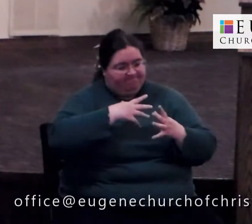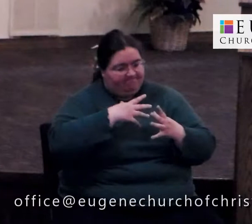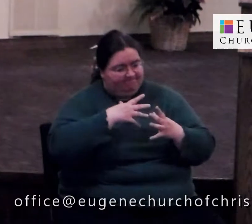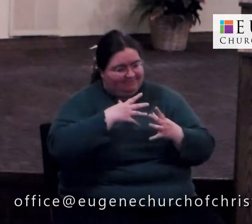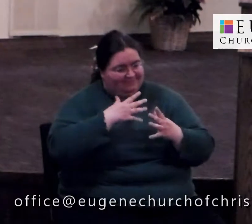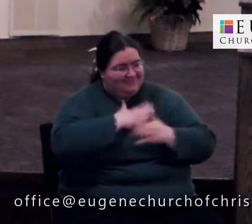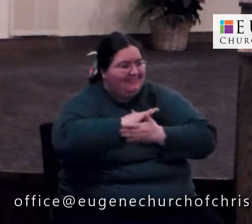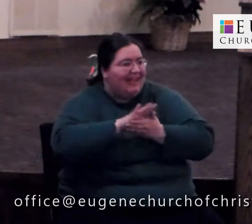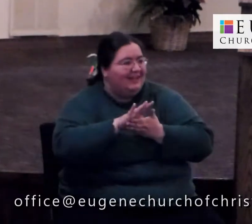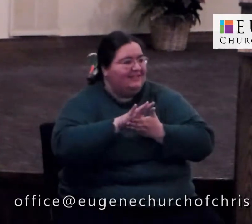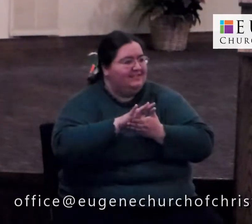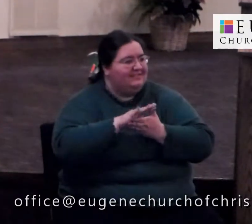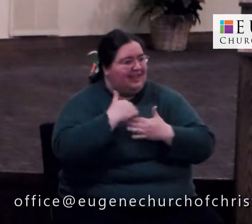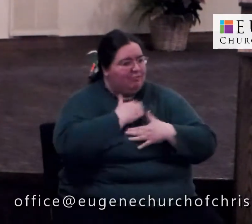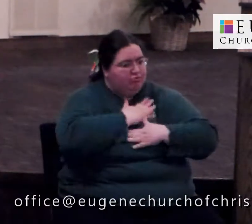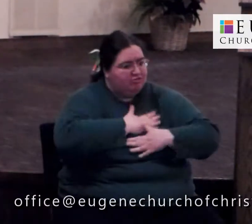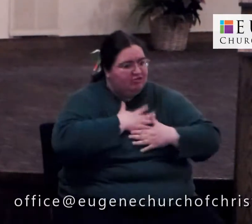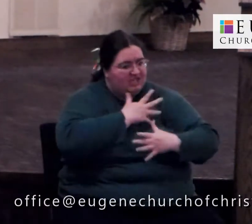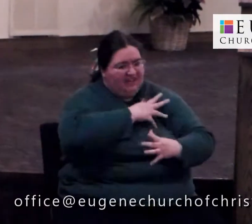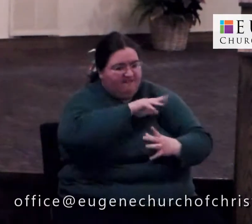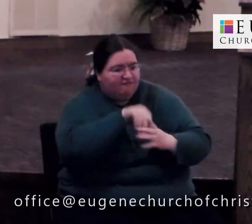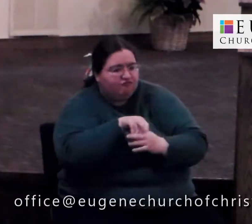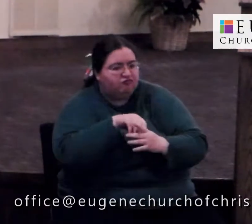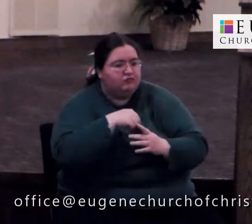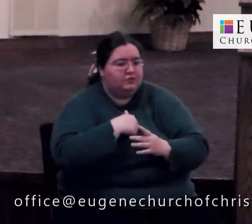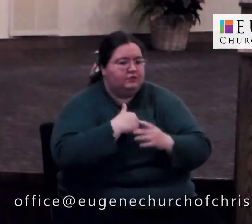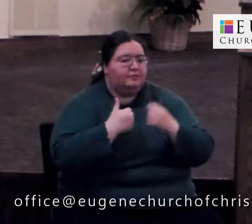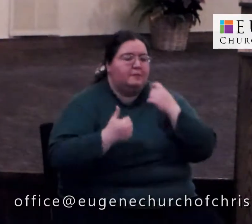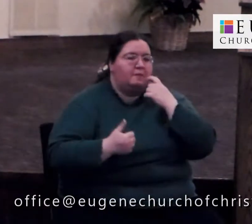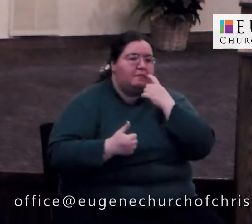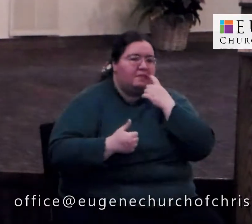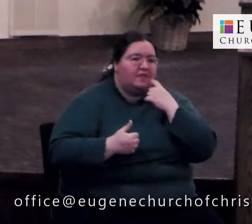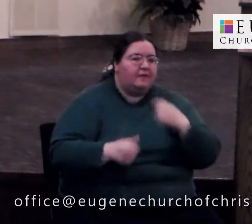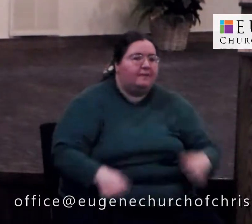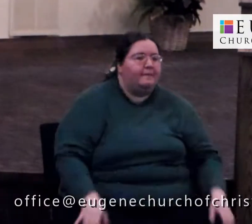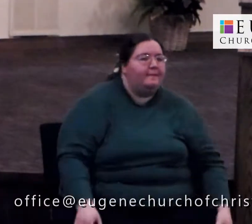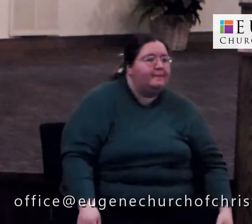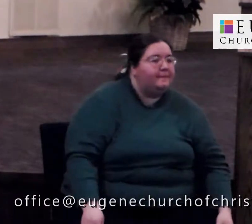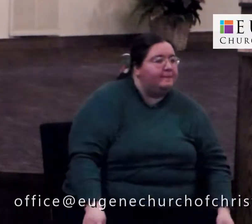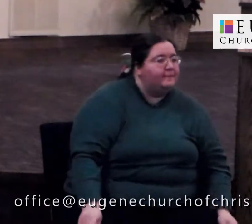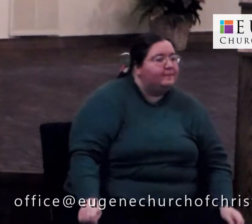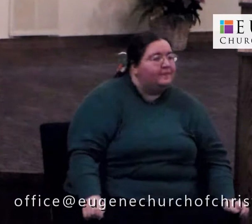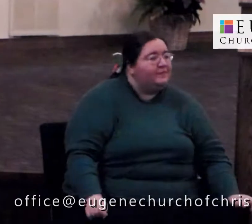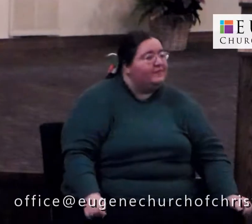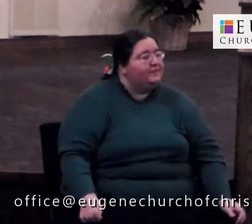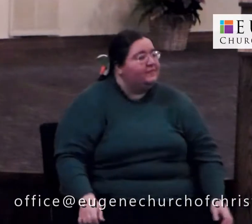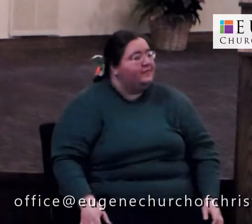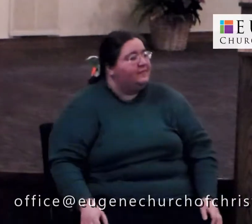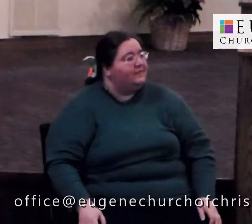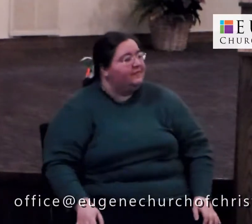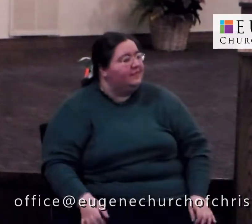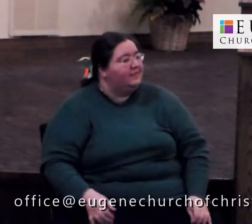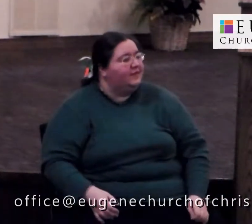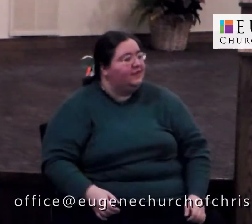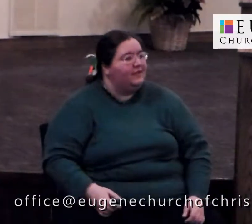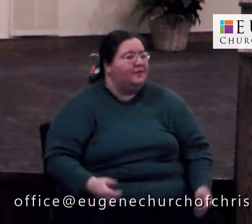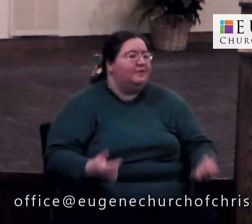think that's a very small number of people, and most people are thinking, I wish he wouldn't go. We really like those people. but there are always some. I will tell you, you